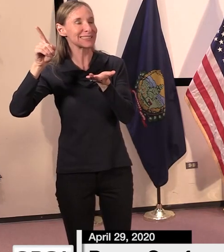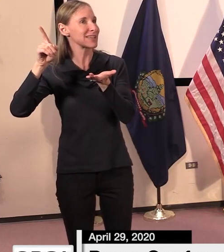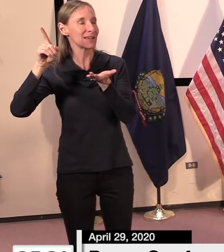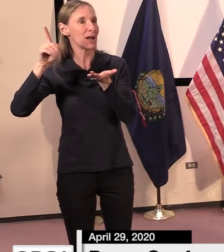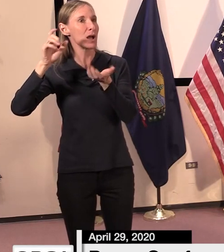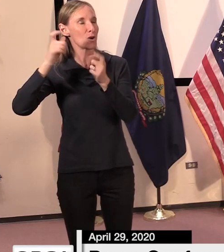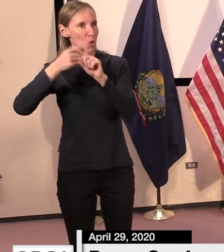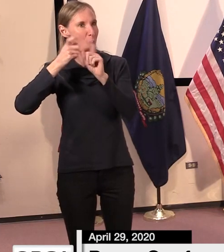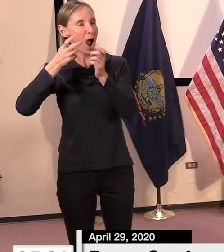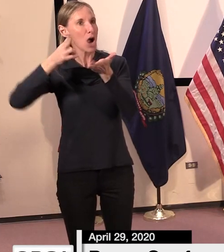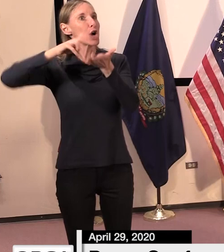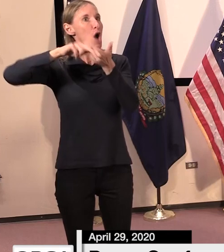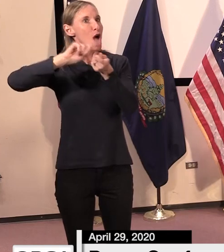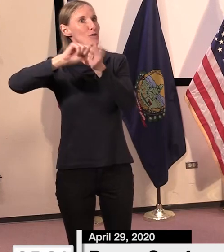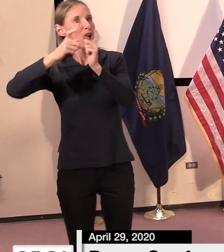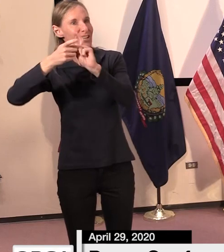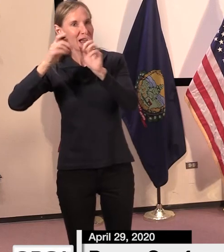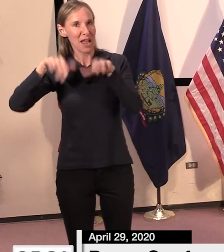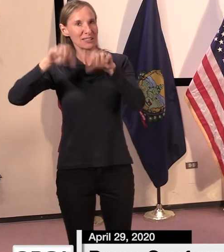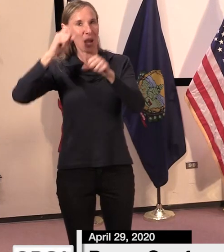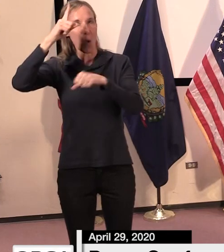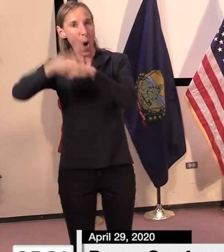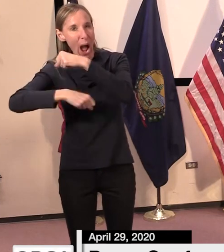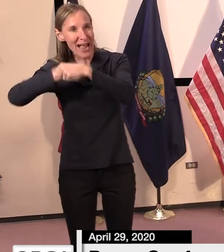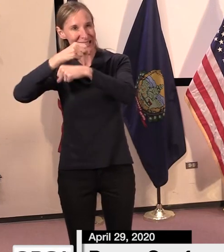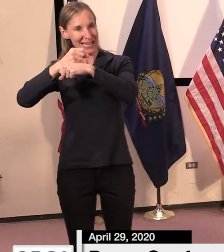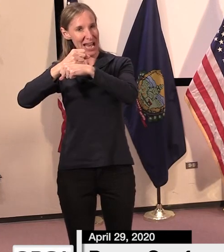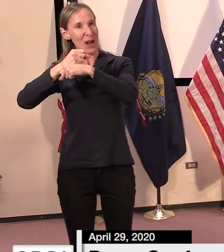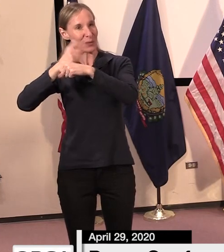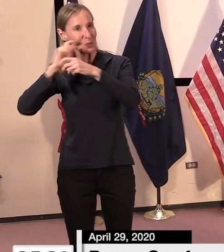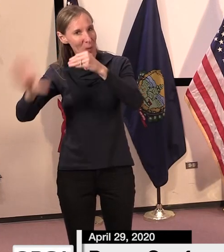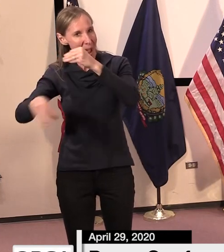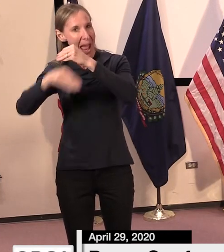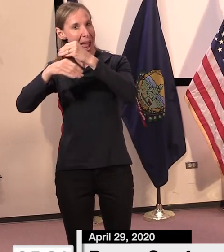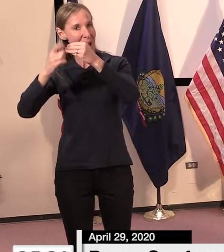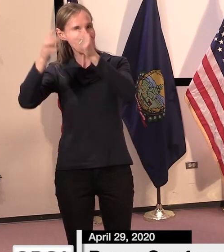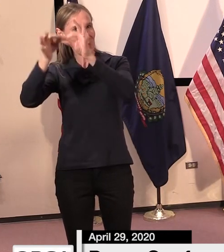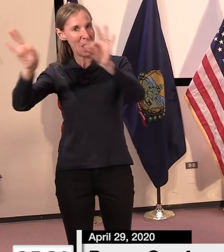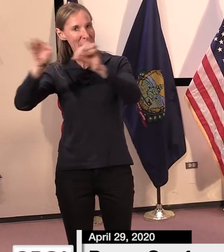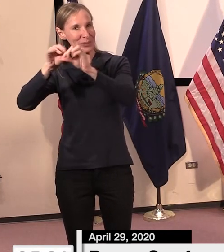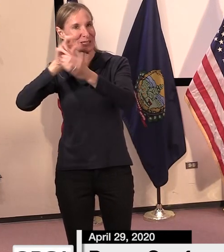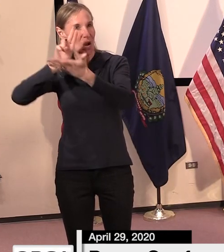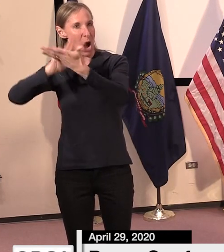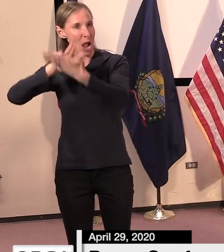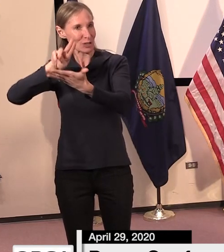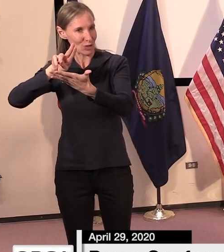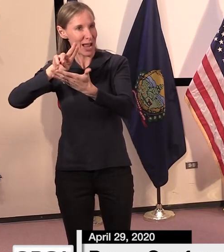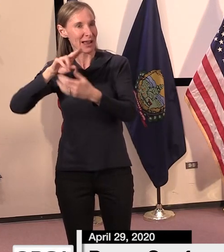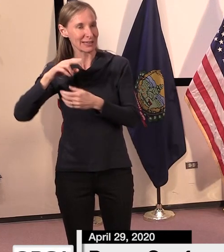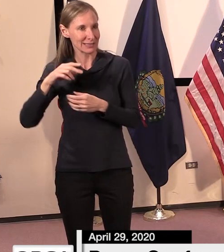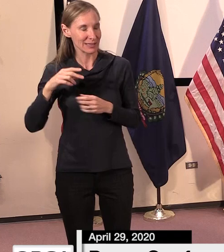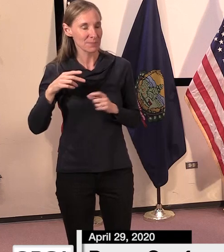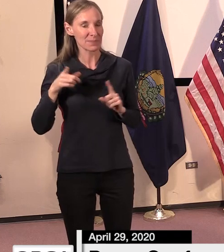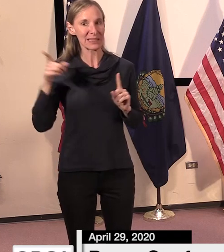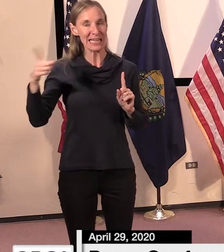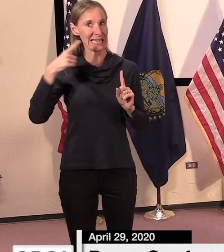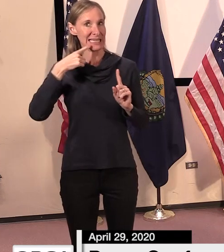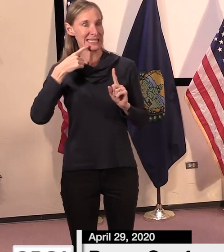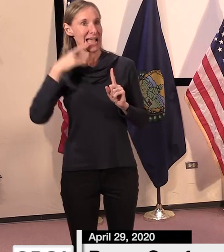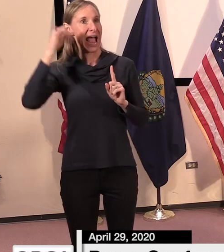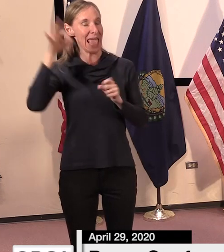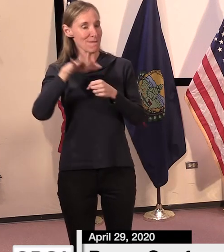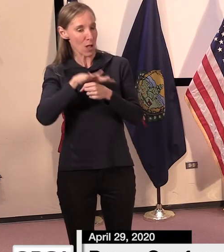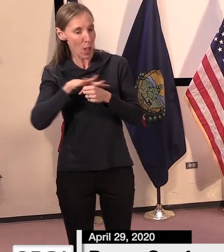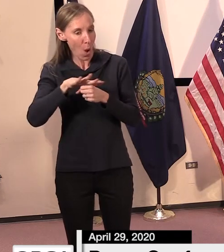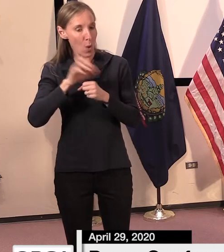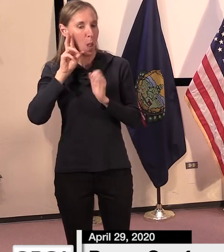even a year, to renegotiate. However, he did say that when local or state